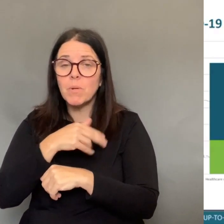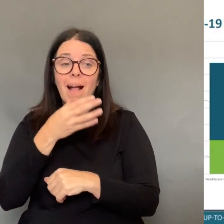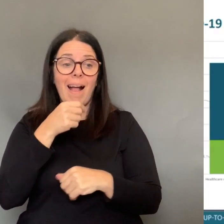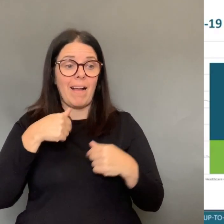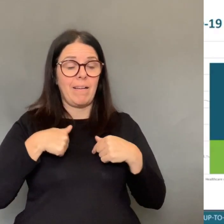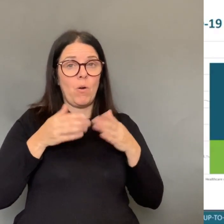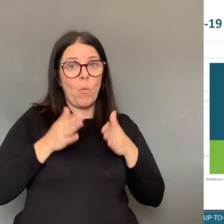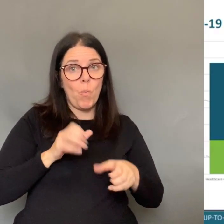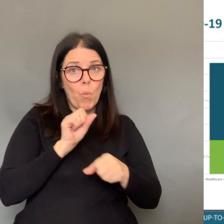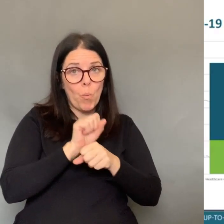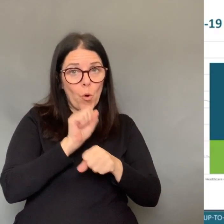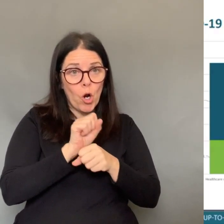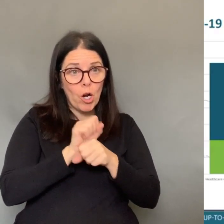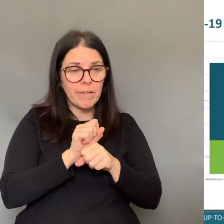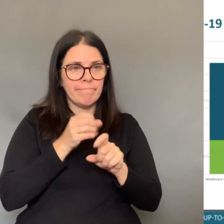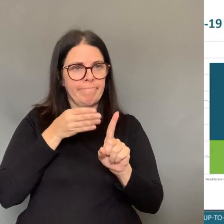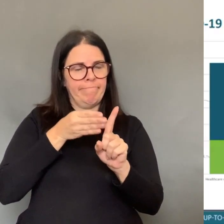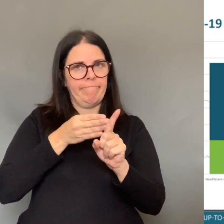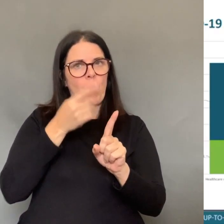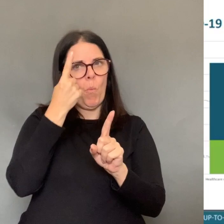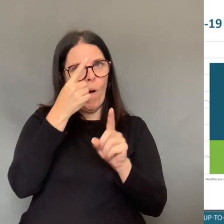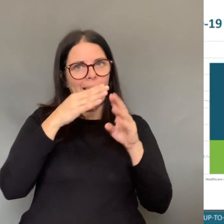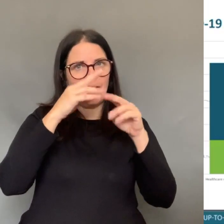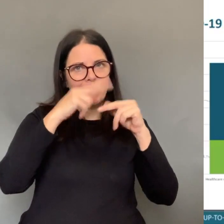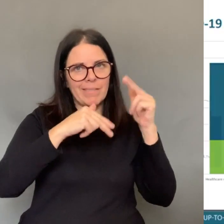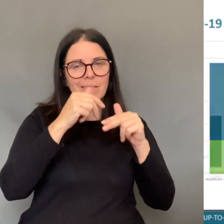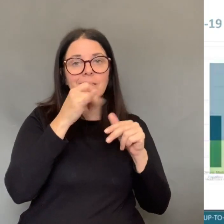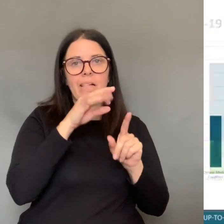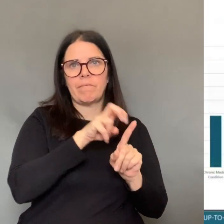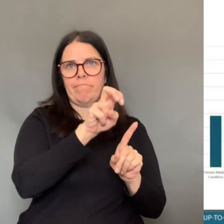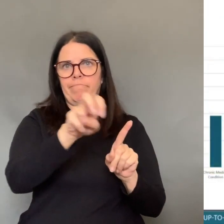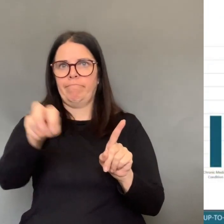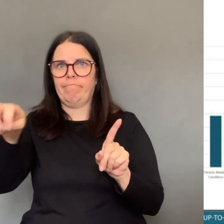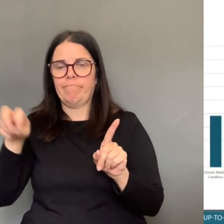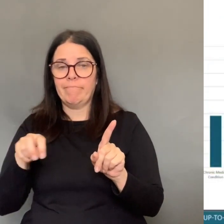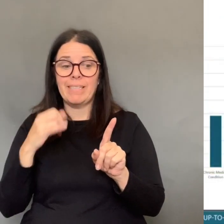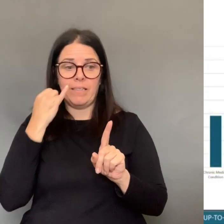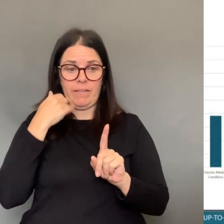control guidelines to limit the spread of the disease in the community.